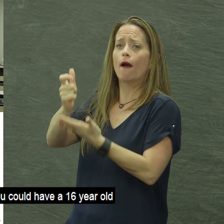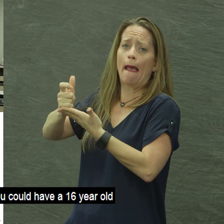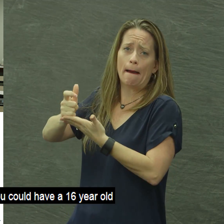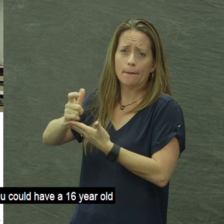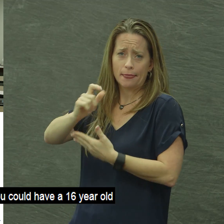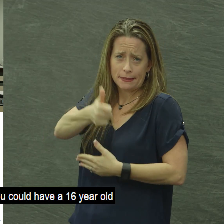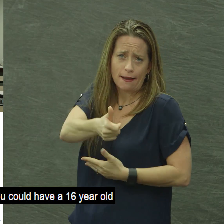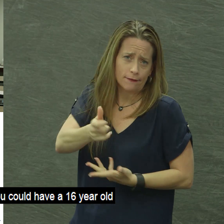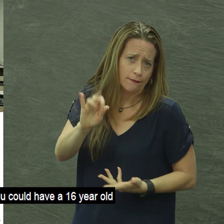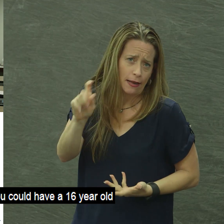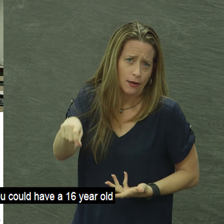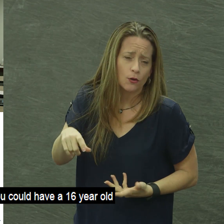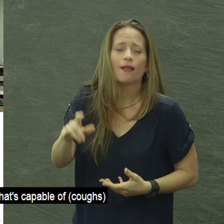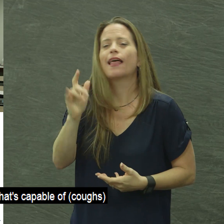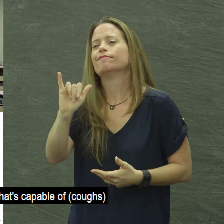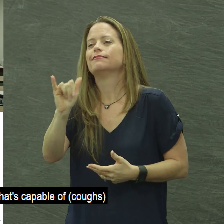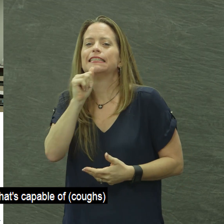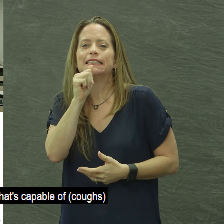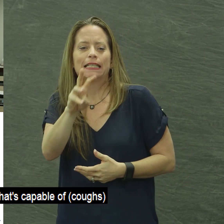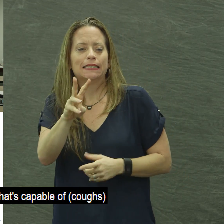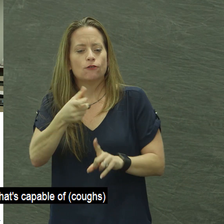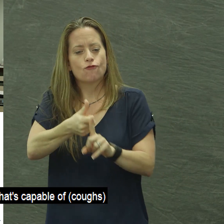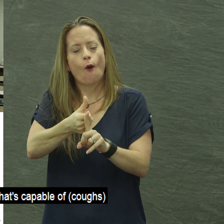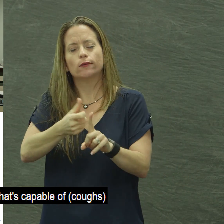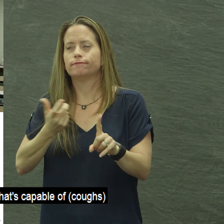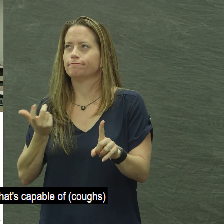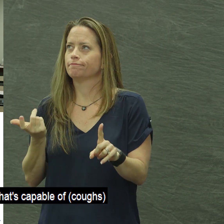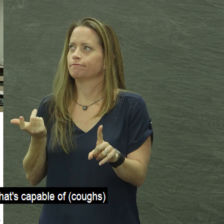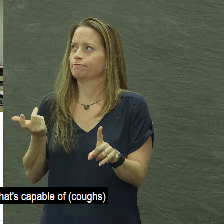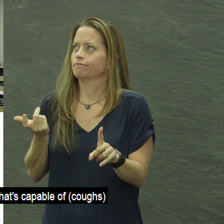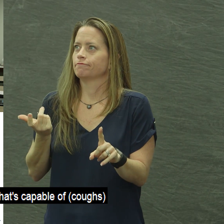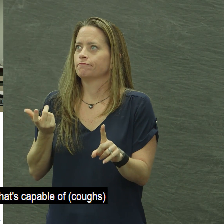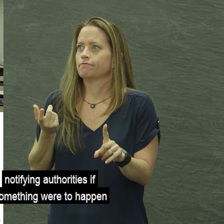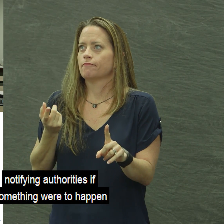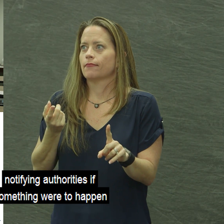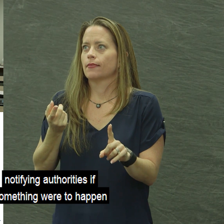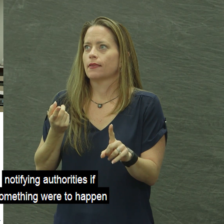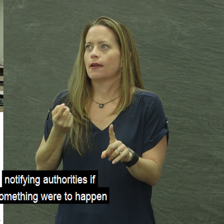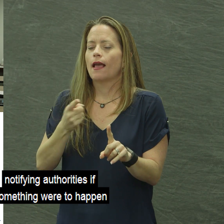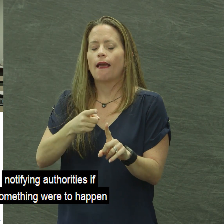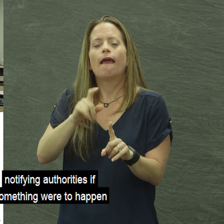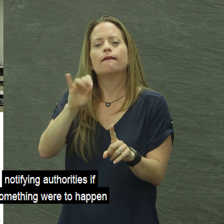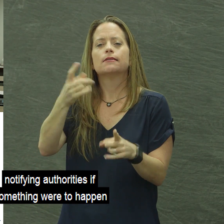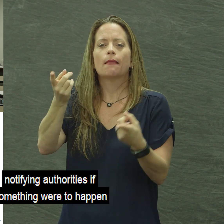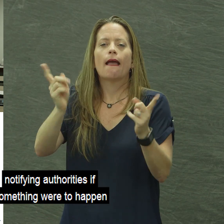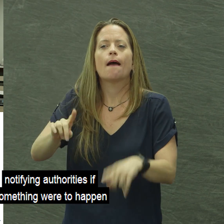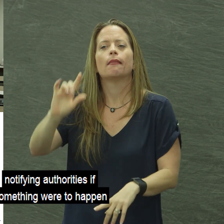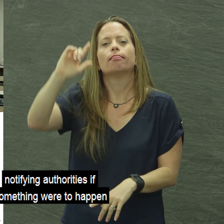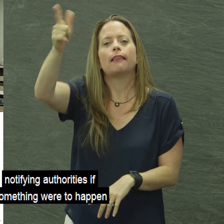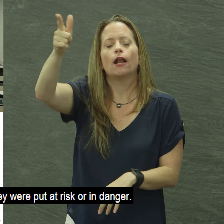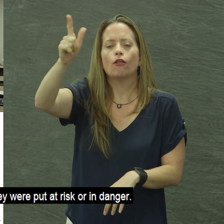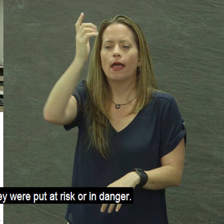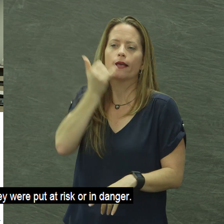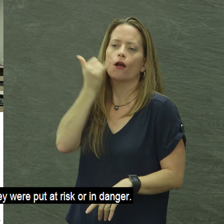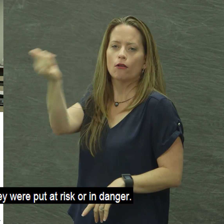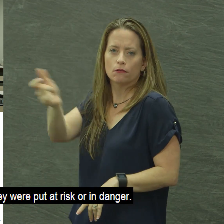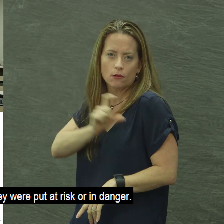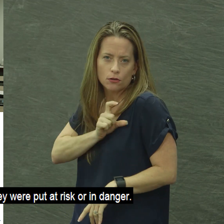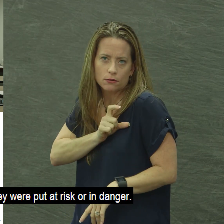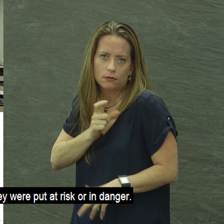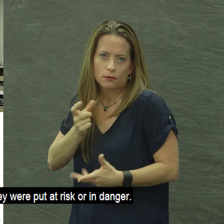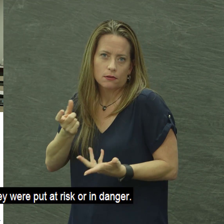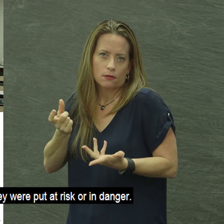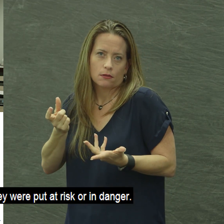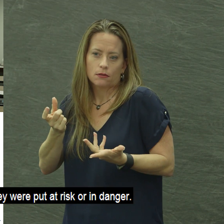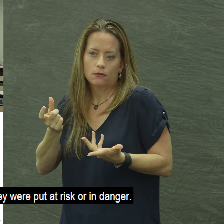You could have, a 16-year-old that's capable of notifying authorities if something were to happen or if they were put